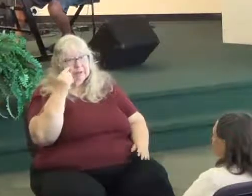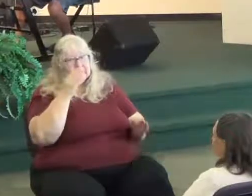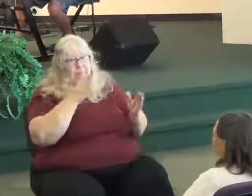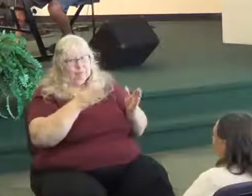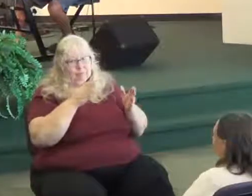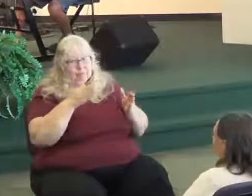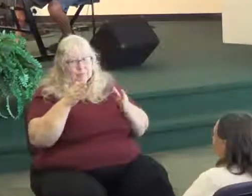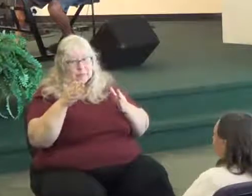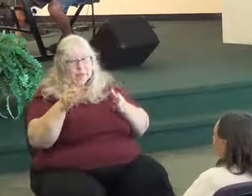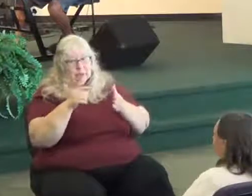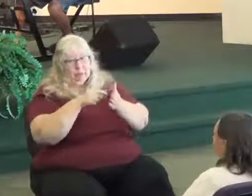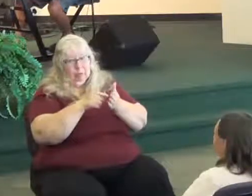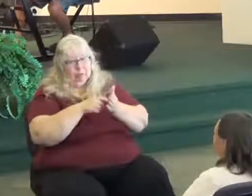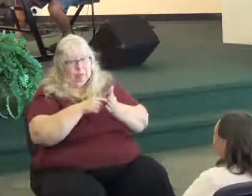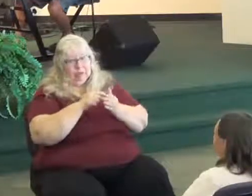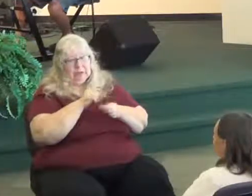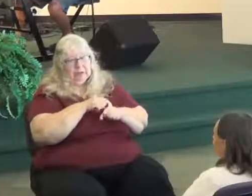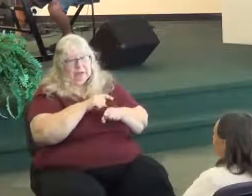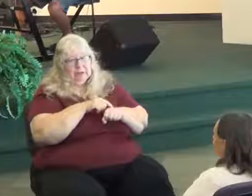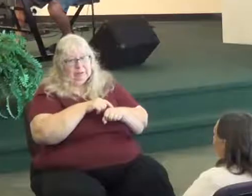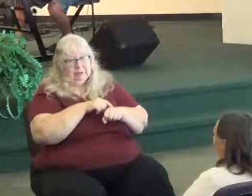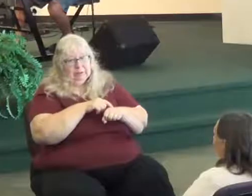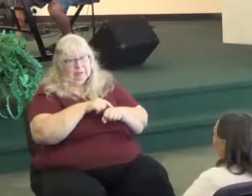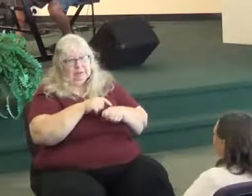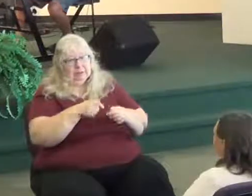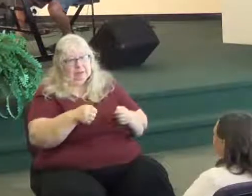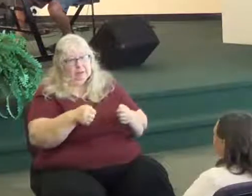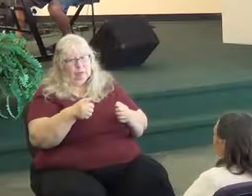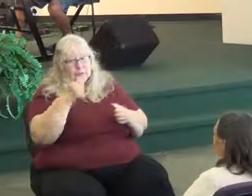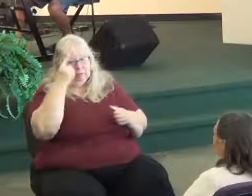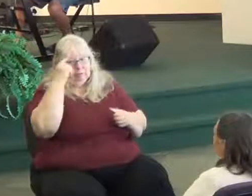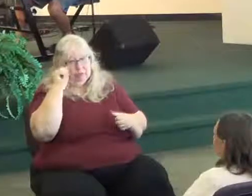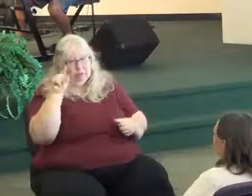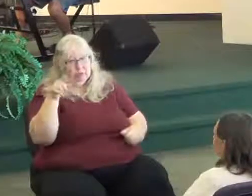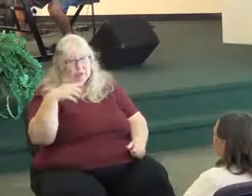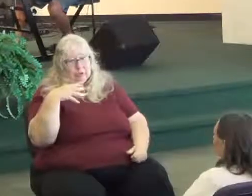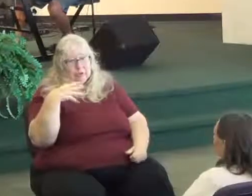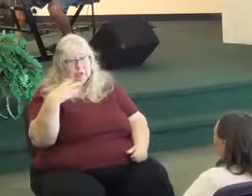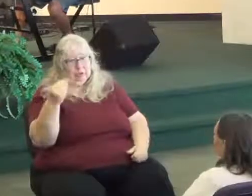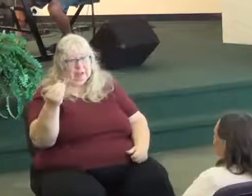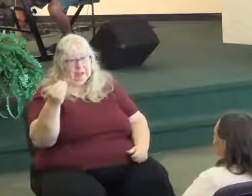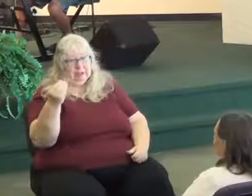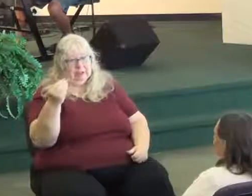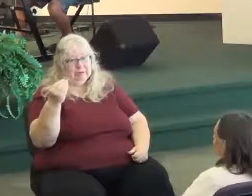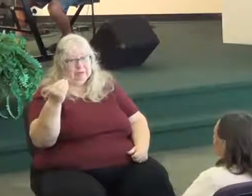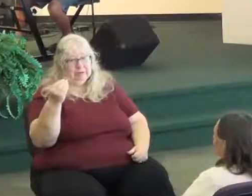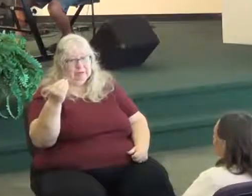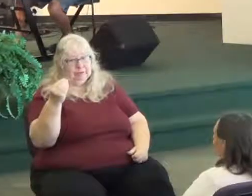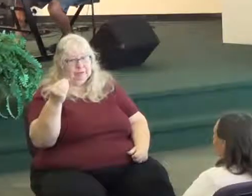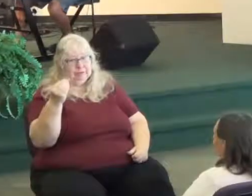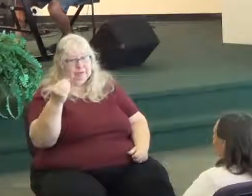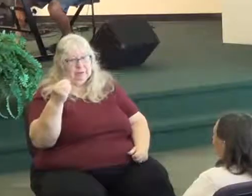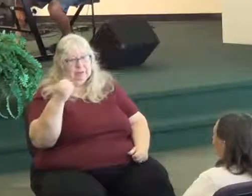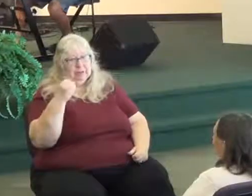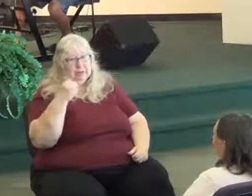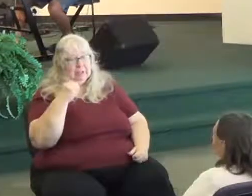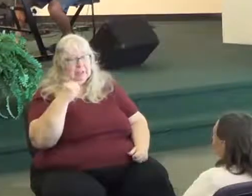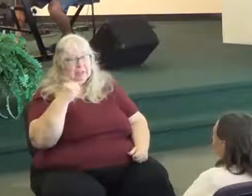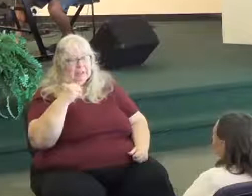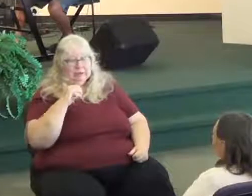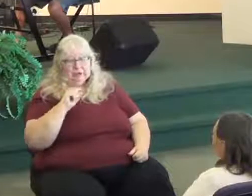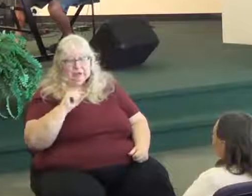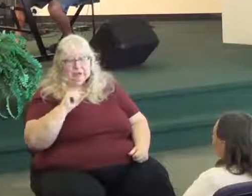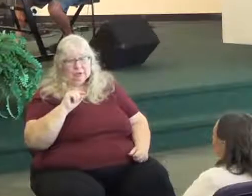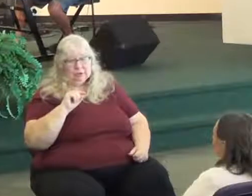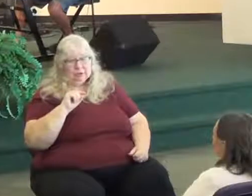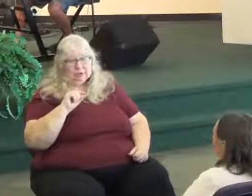and that's too quick of a time for you to leave. And you guys are going home. We